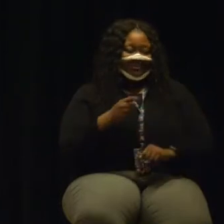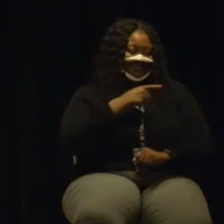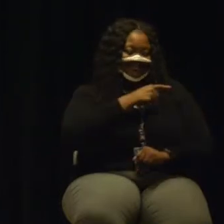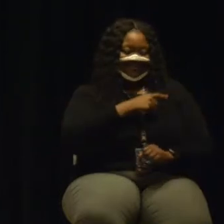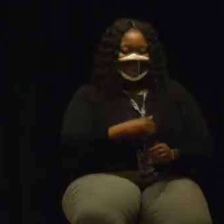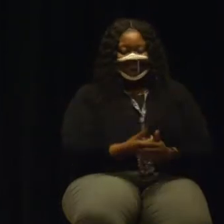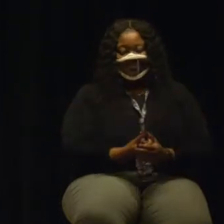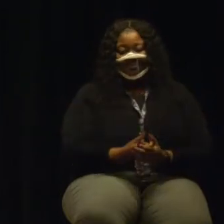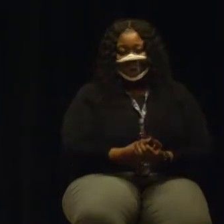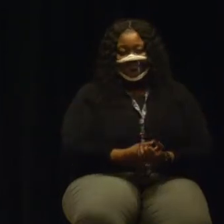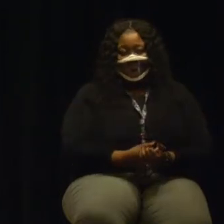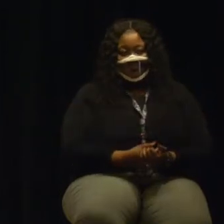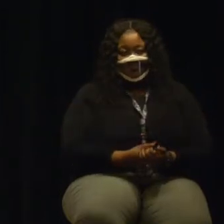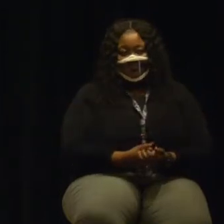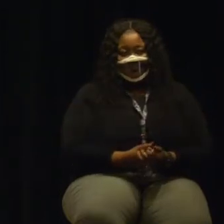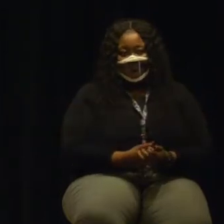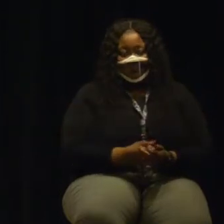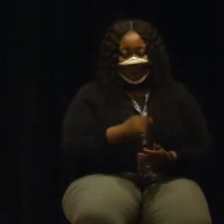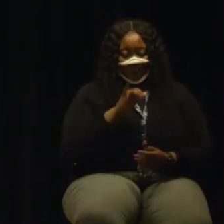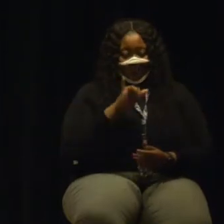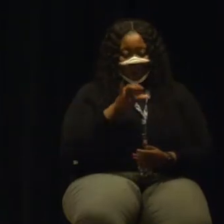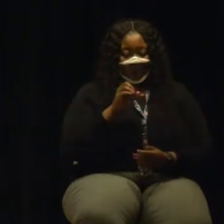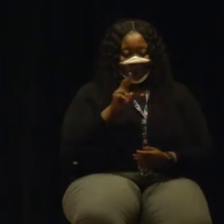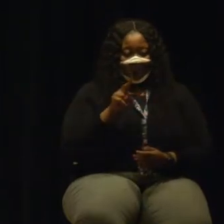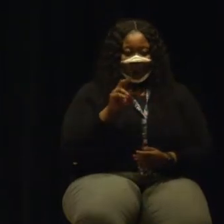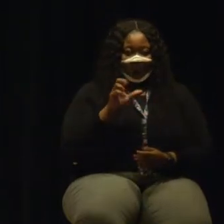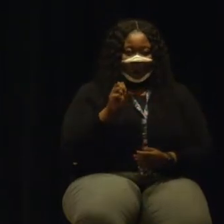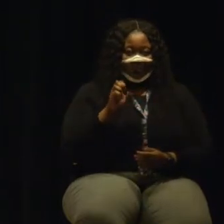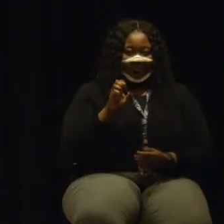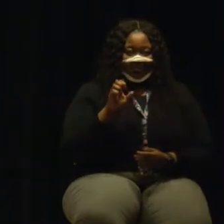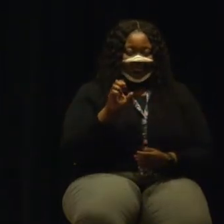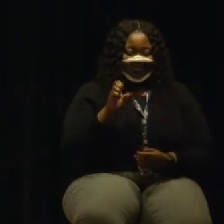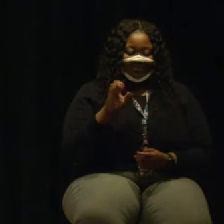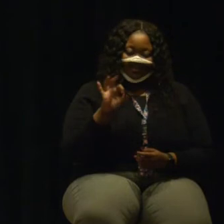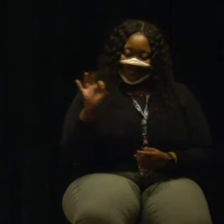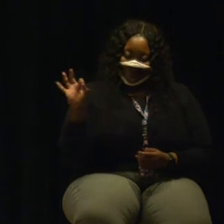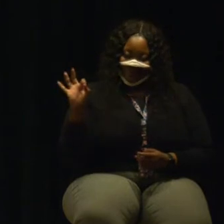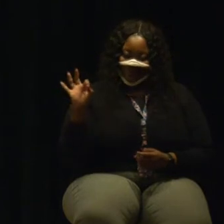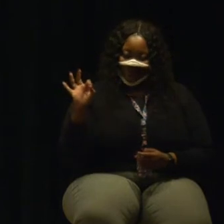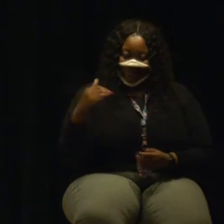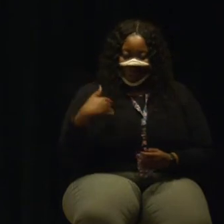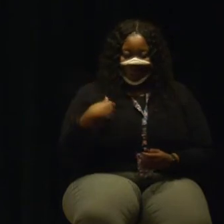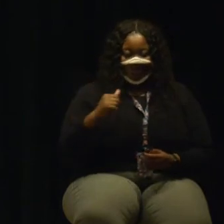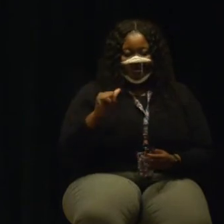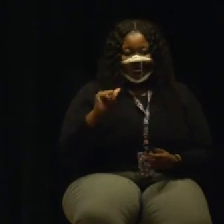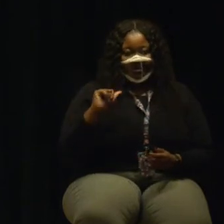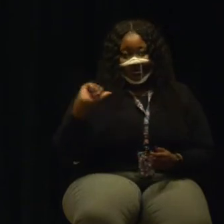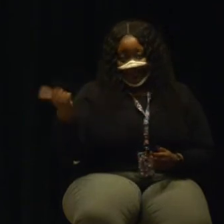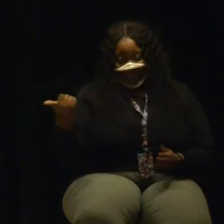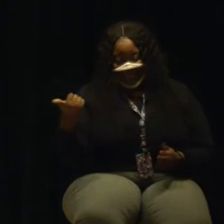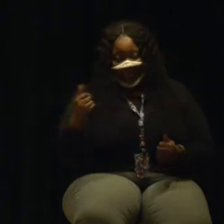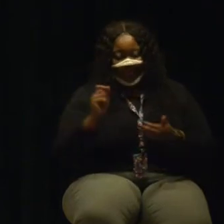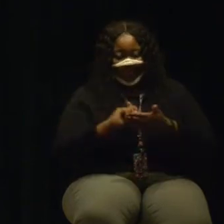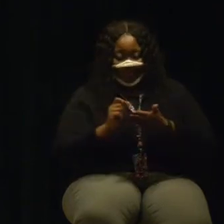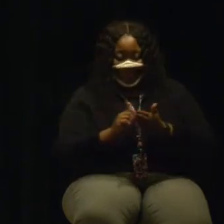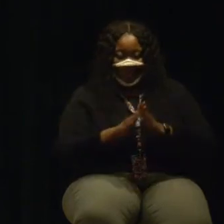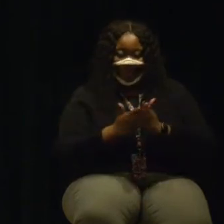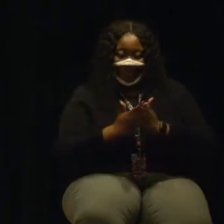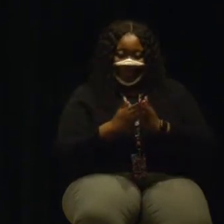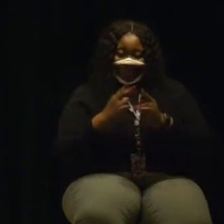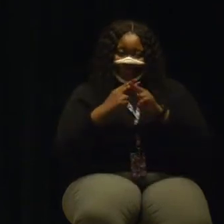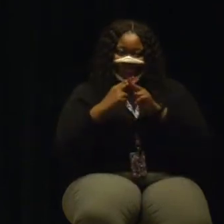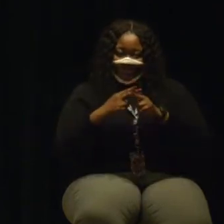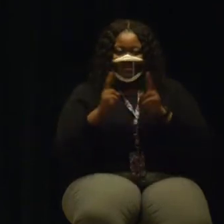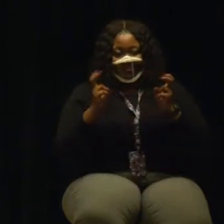Yeah, I'm glad you brought up Yusef. So Yusef has another English language graphic novel called Monk about Thelonious Monk. Oh, he did the Monk